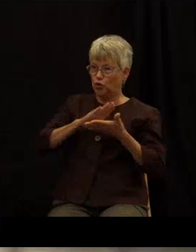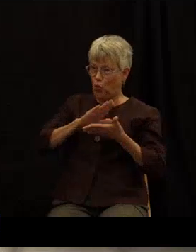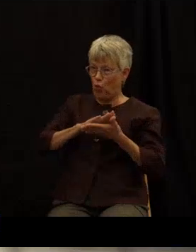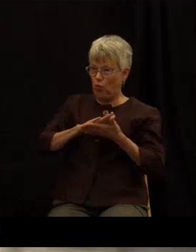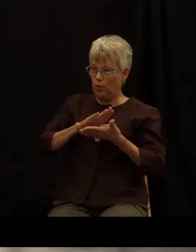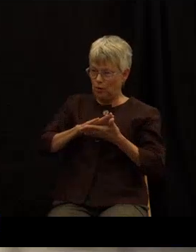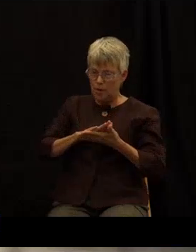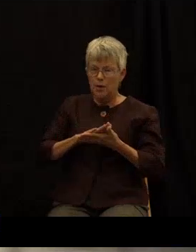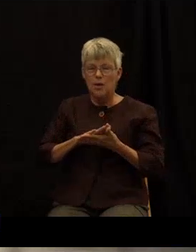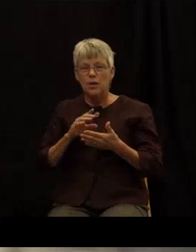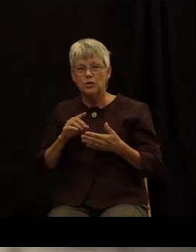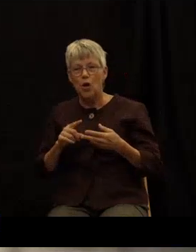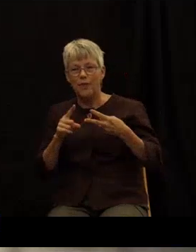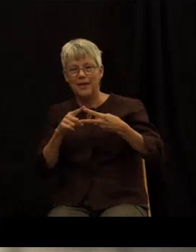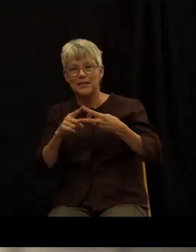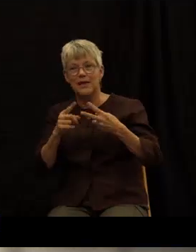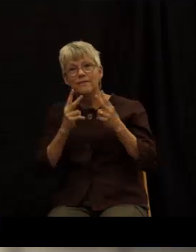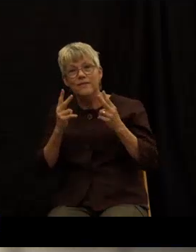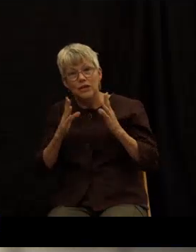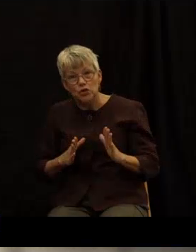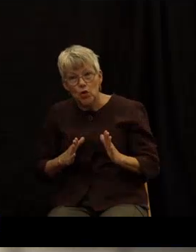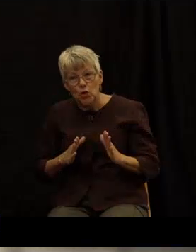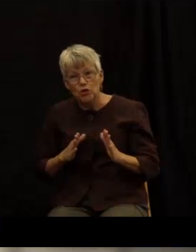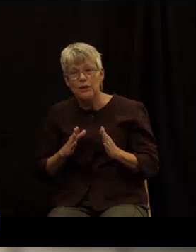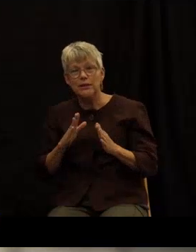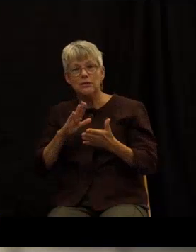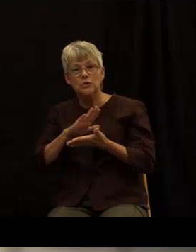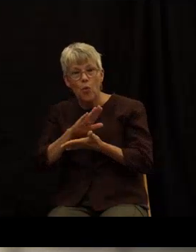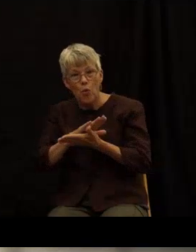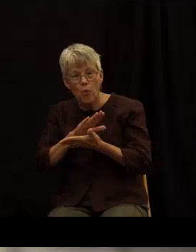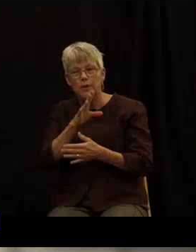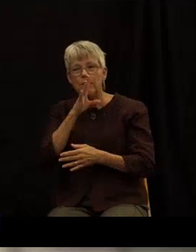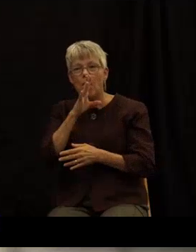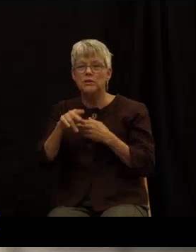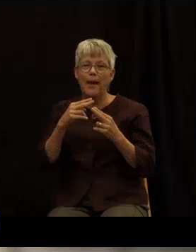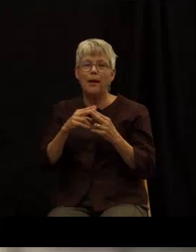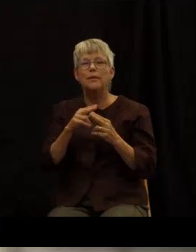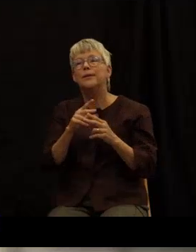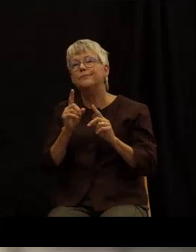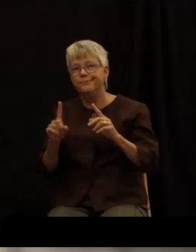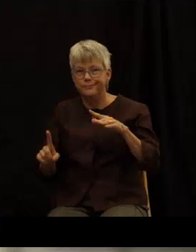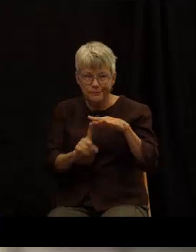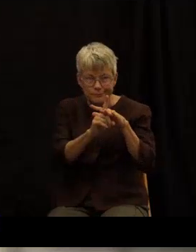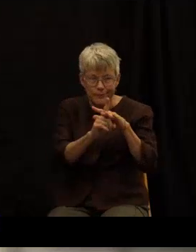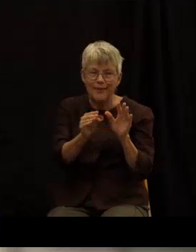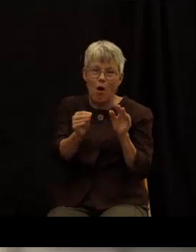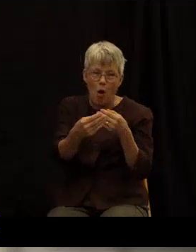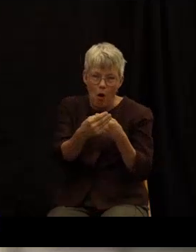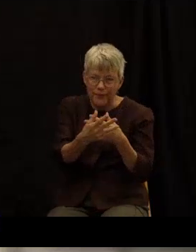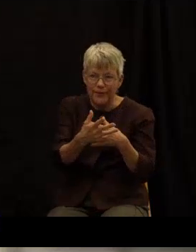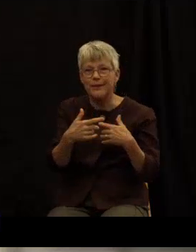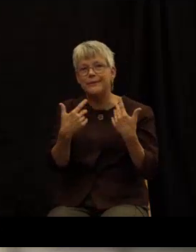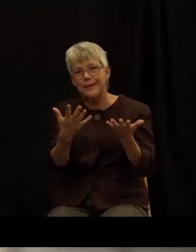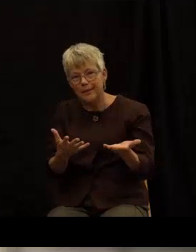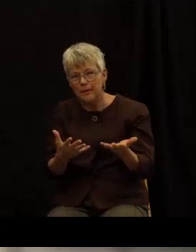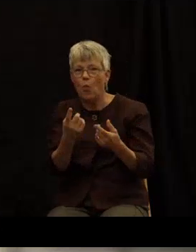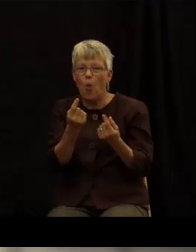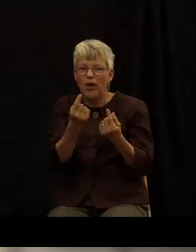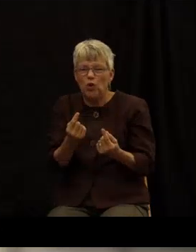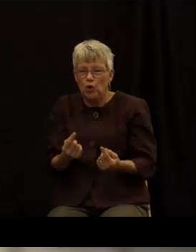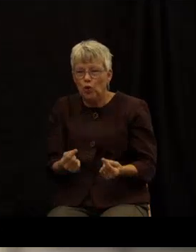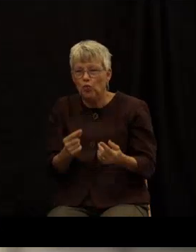policy, again, visitors to schools, just talks about reporting to the office and who is a visitor and what you have to comply